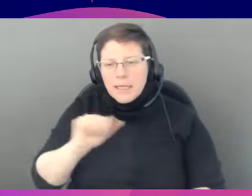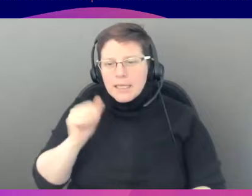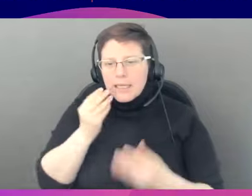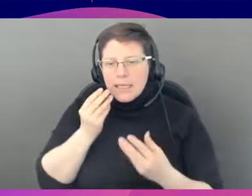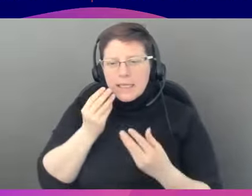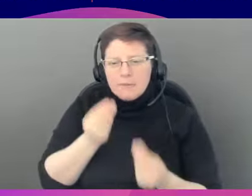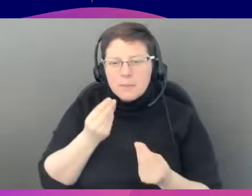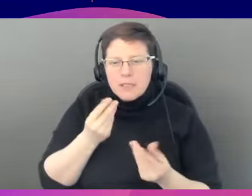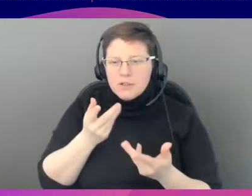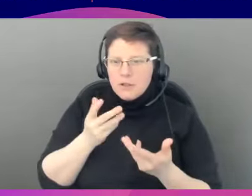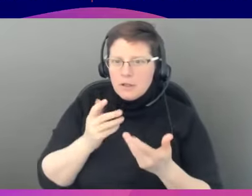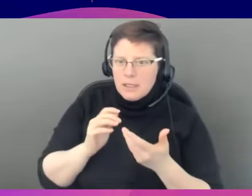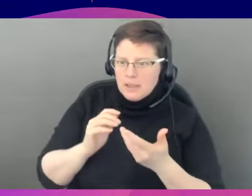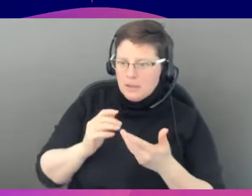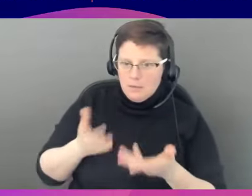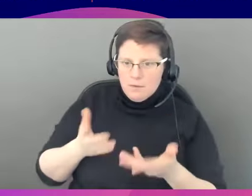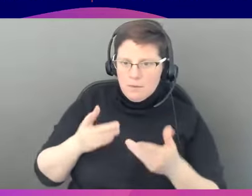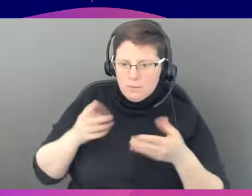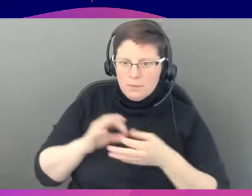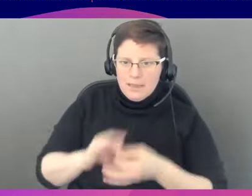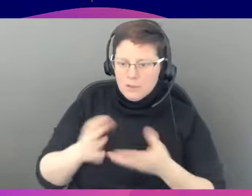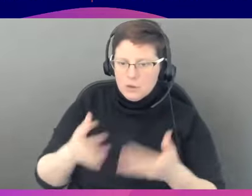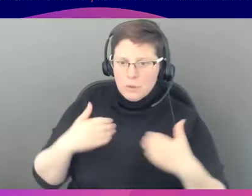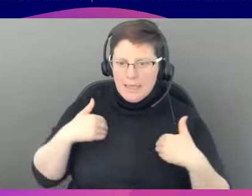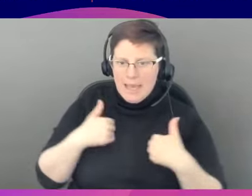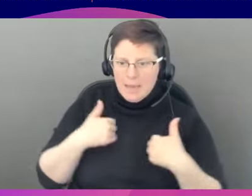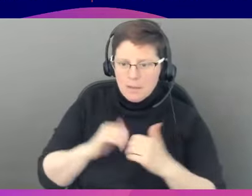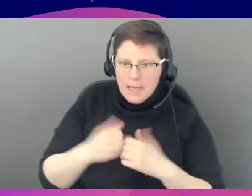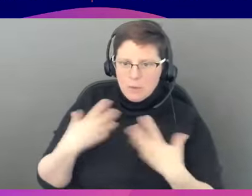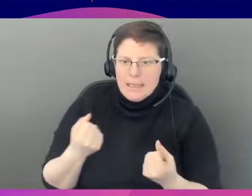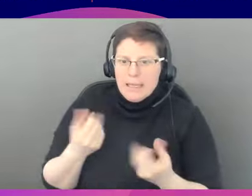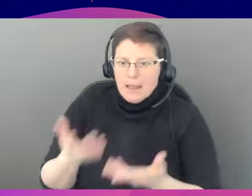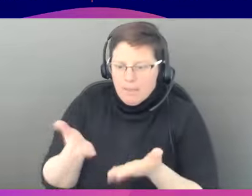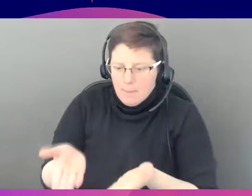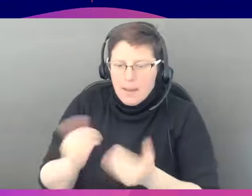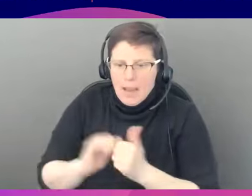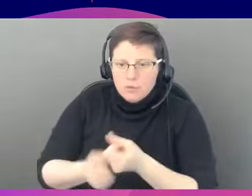the animals that have lived with violence? Anything that's been effective in supporting them?